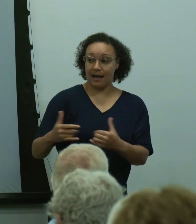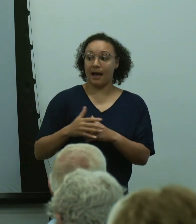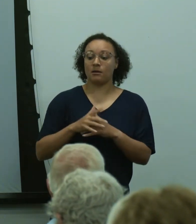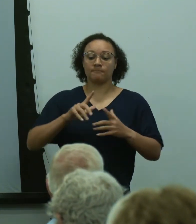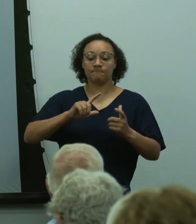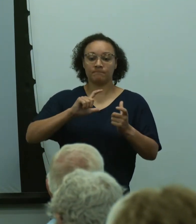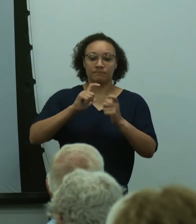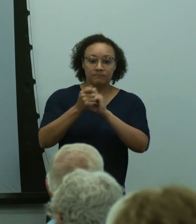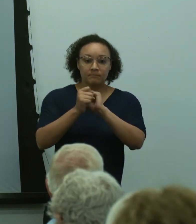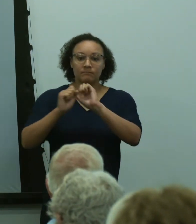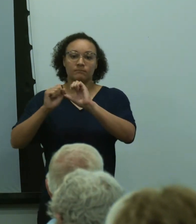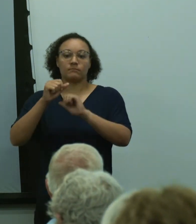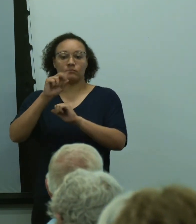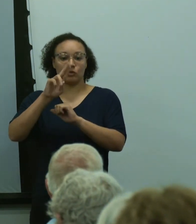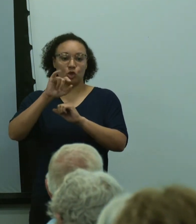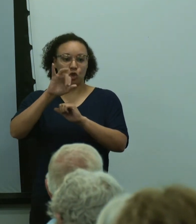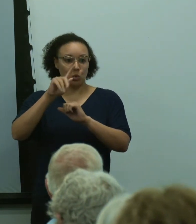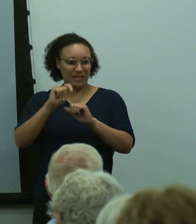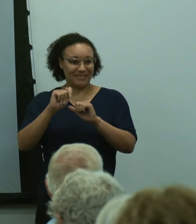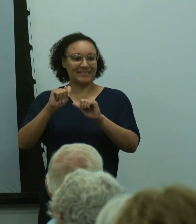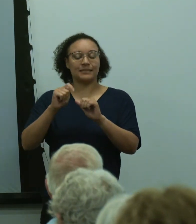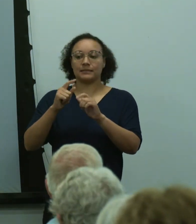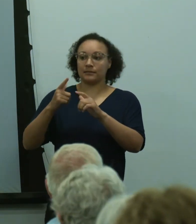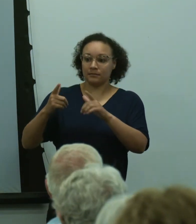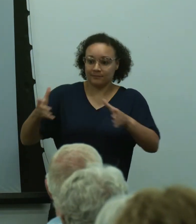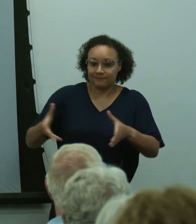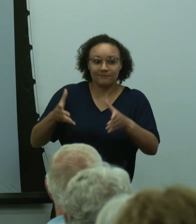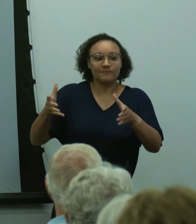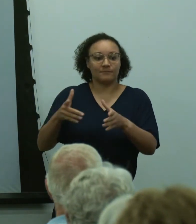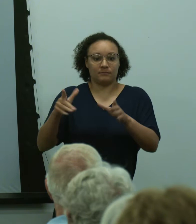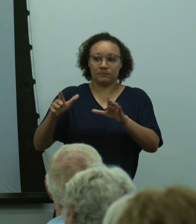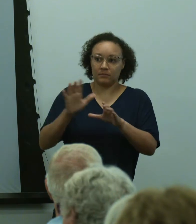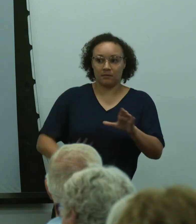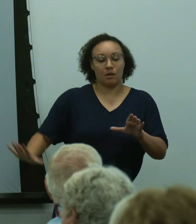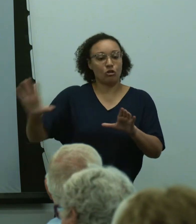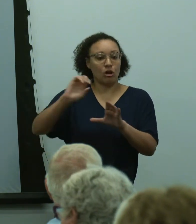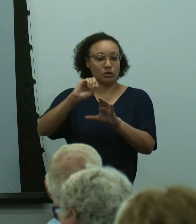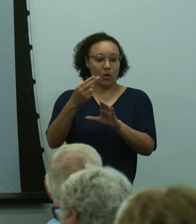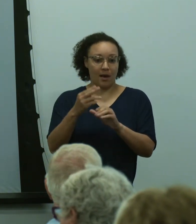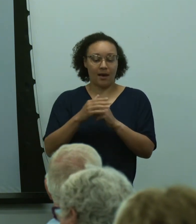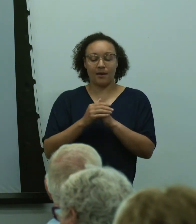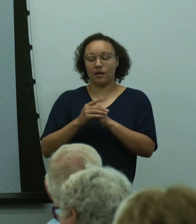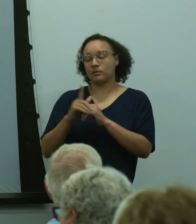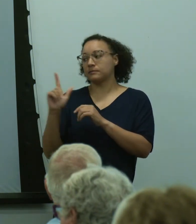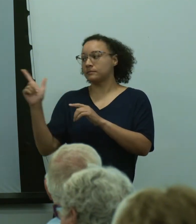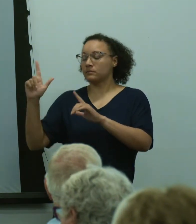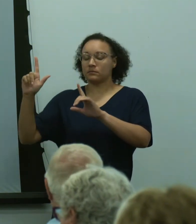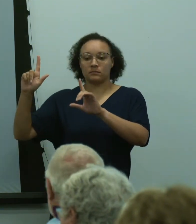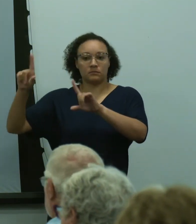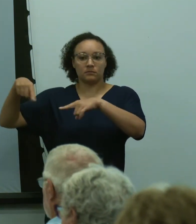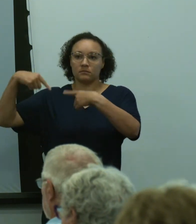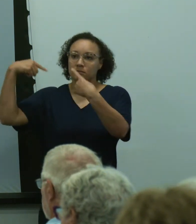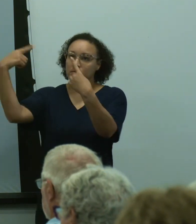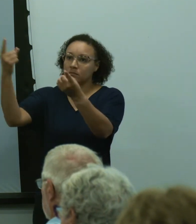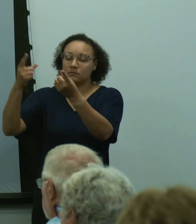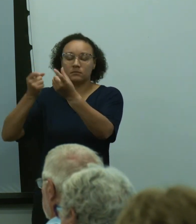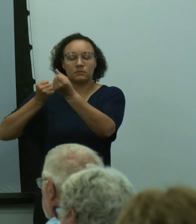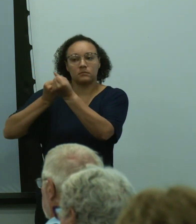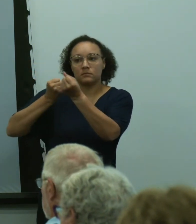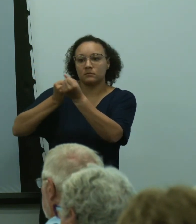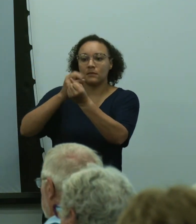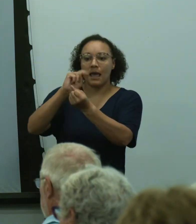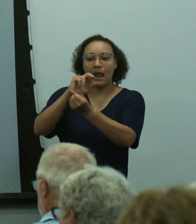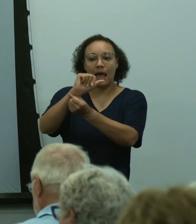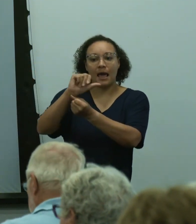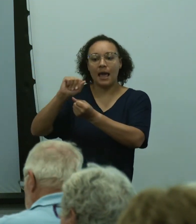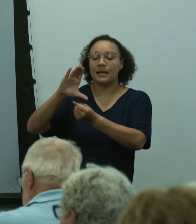across the state of Ohio. Roberts has a long dedicated history and leadership to the NAACP.